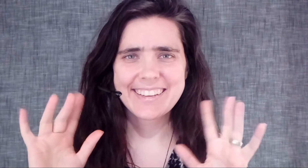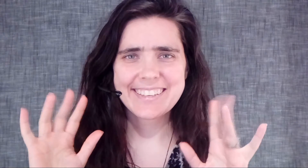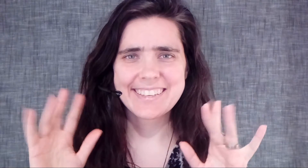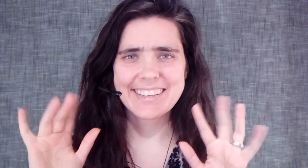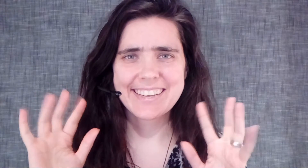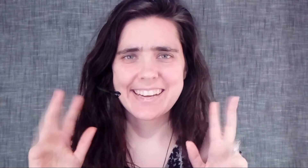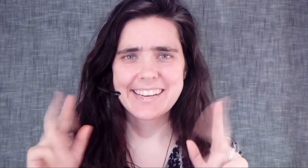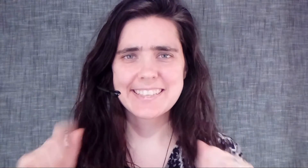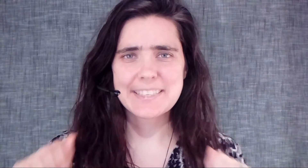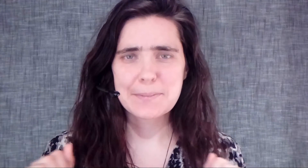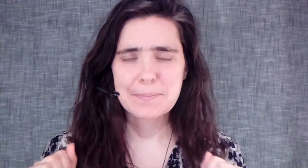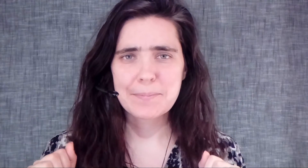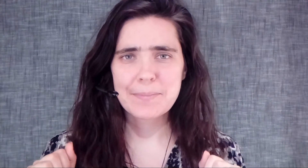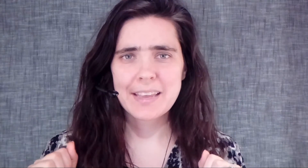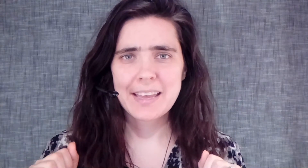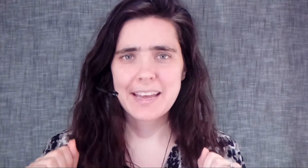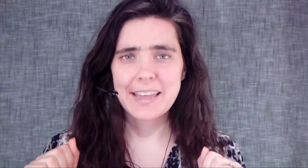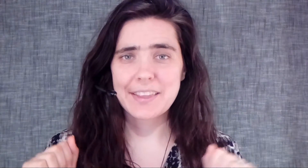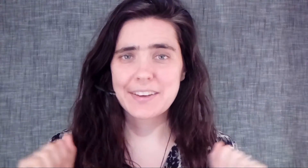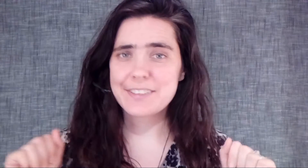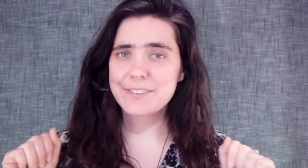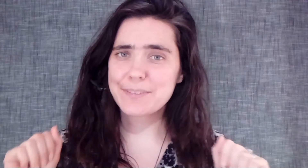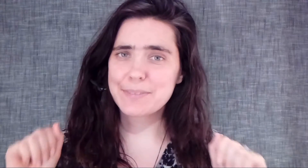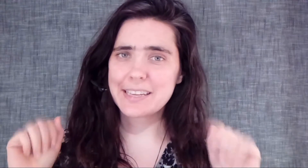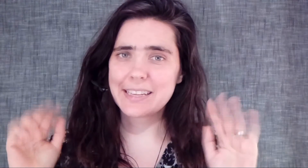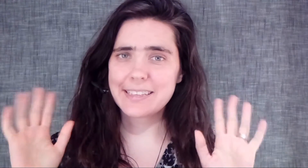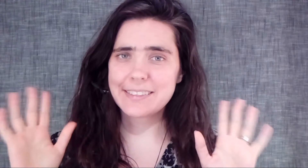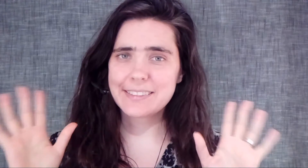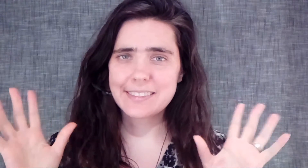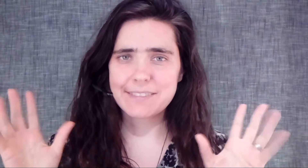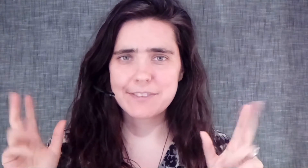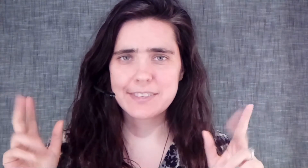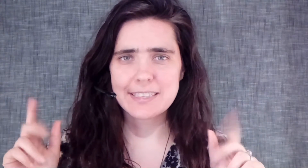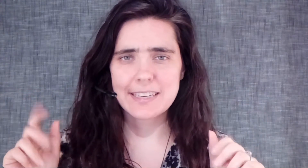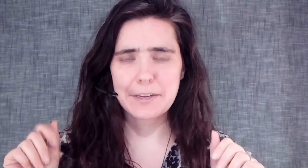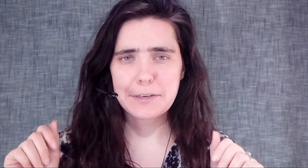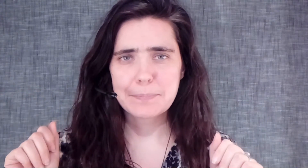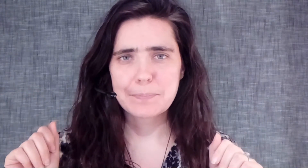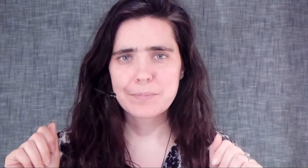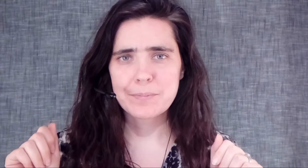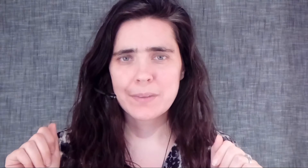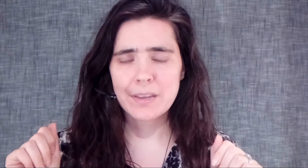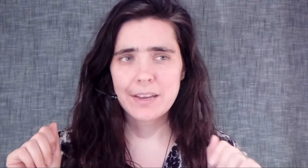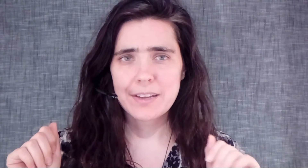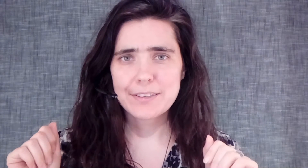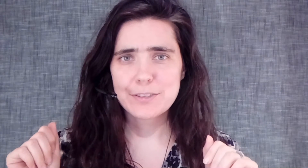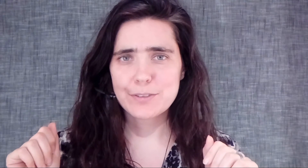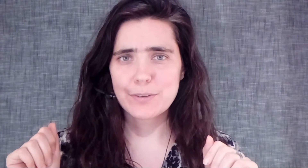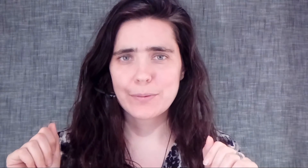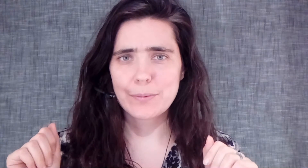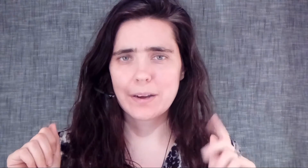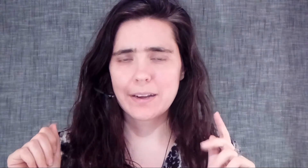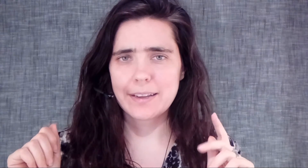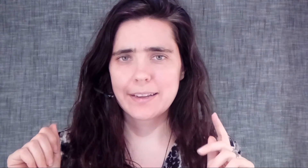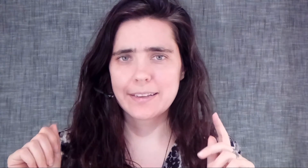Hi guys, thought I'd do something a little different tonight. So